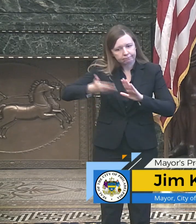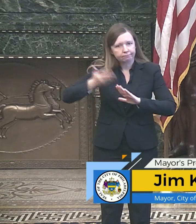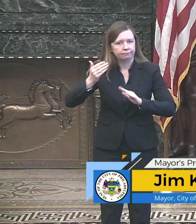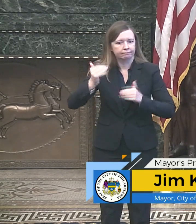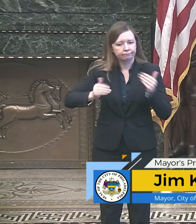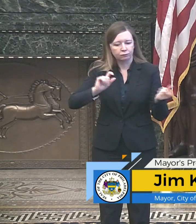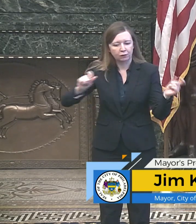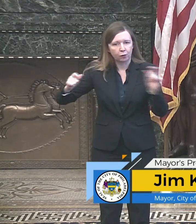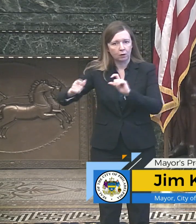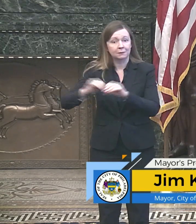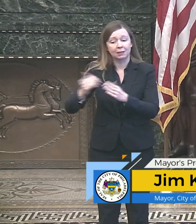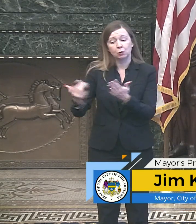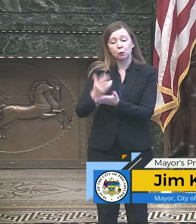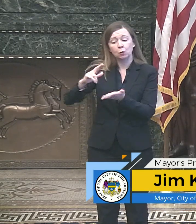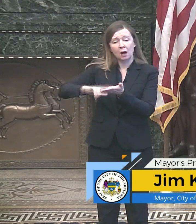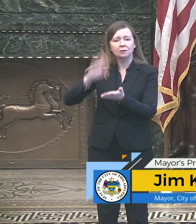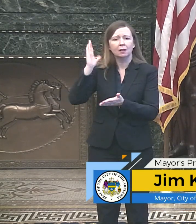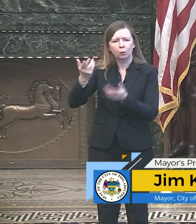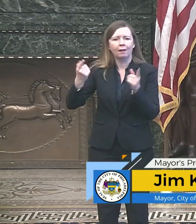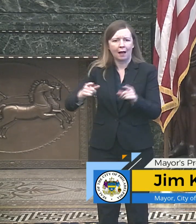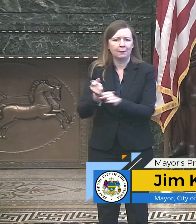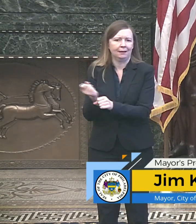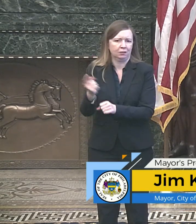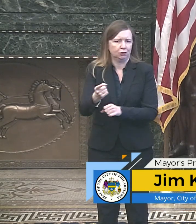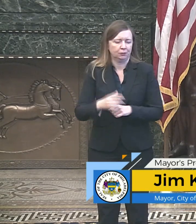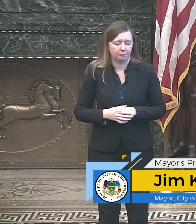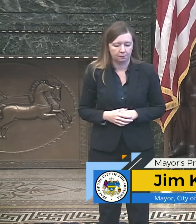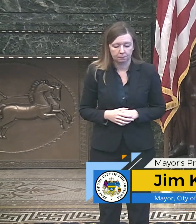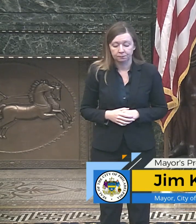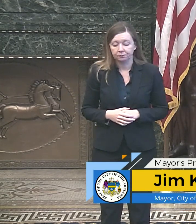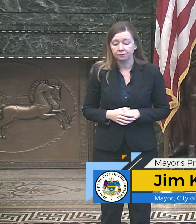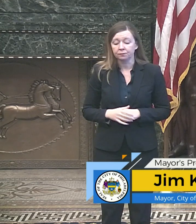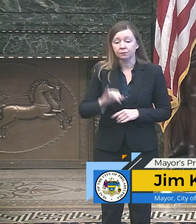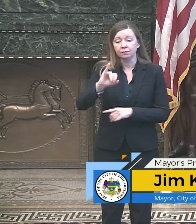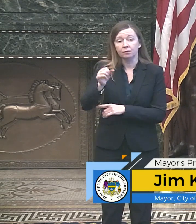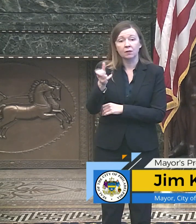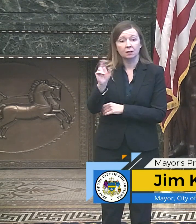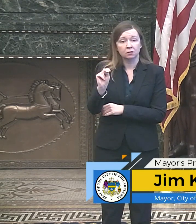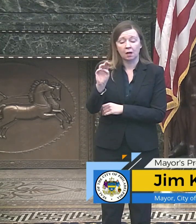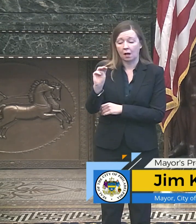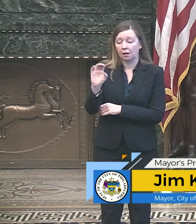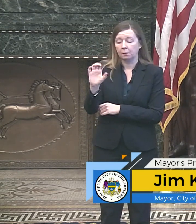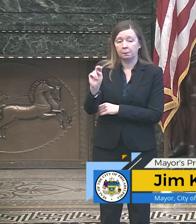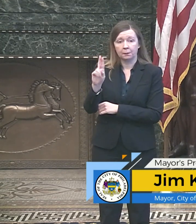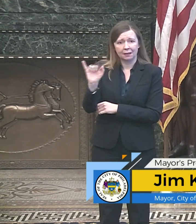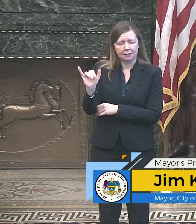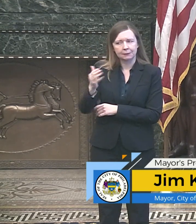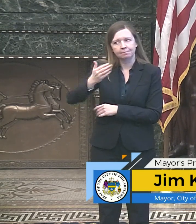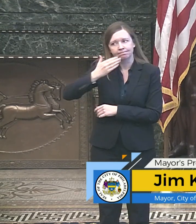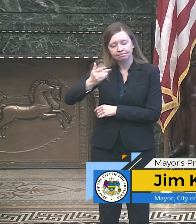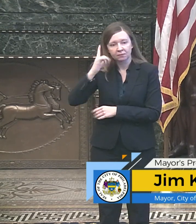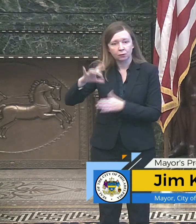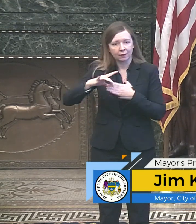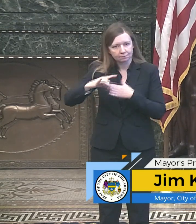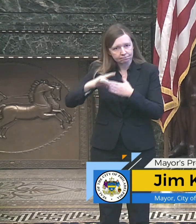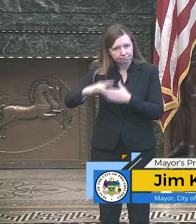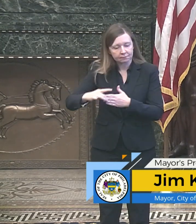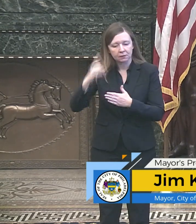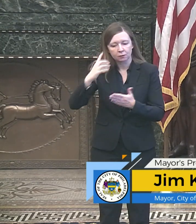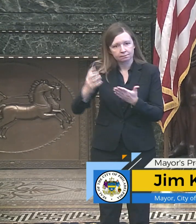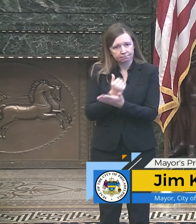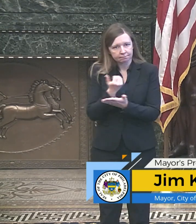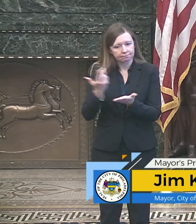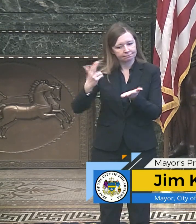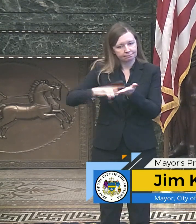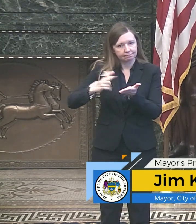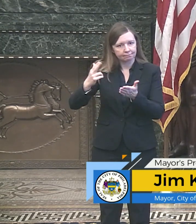contract that will be negotiated this time next year. I thank John McNesby and the leadership of the FOP for their willingness to tackle this